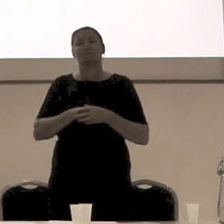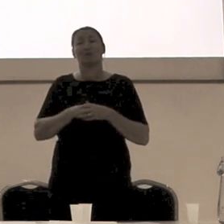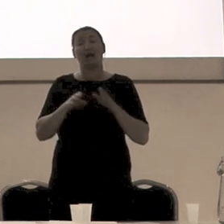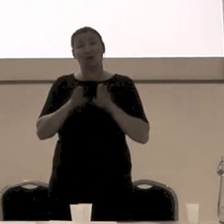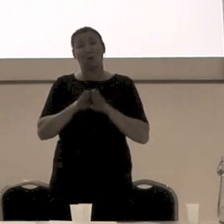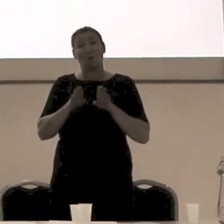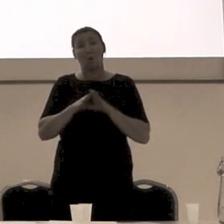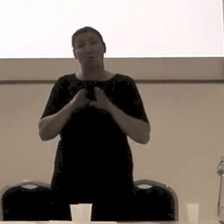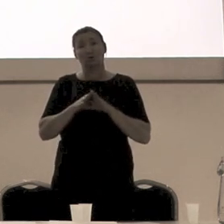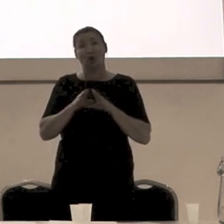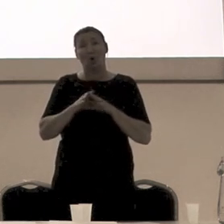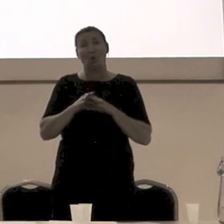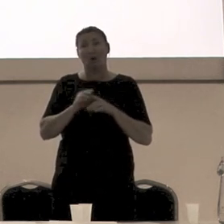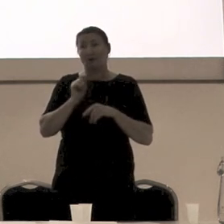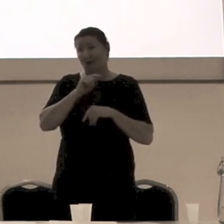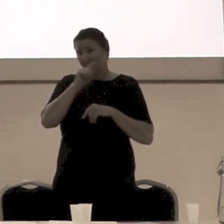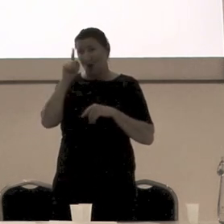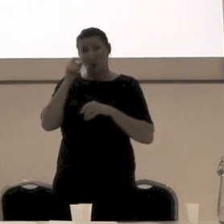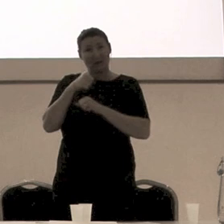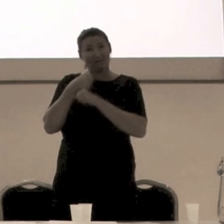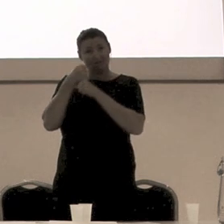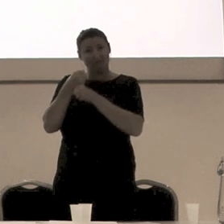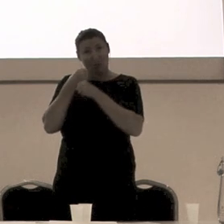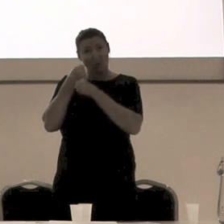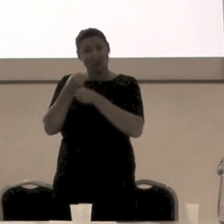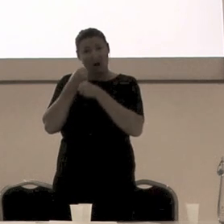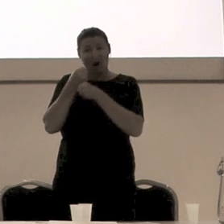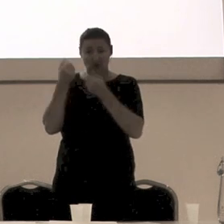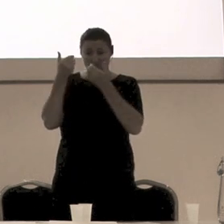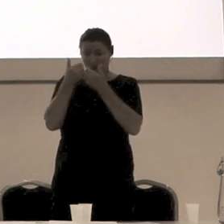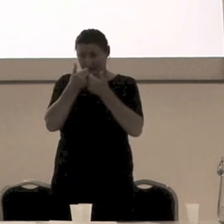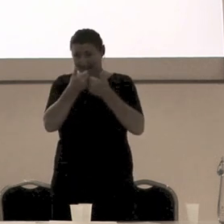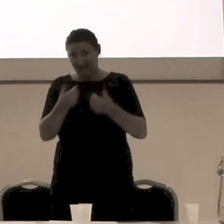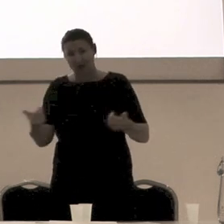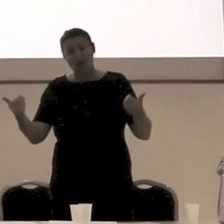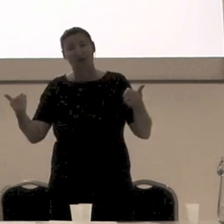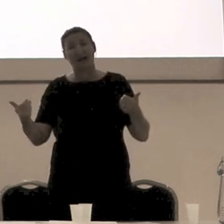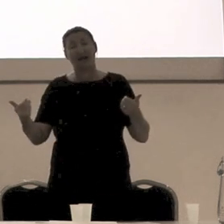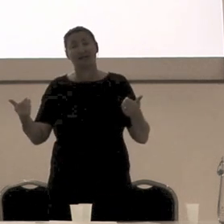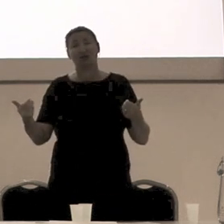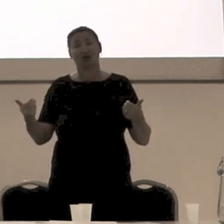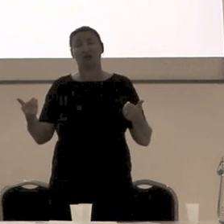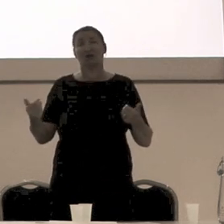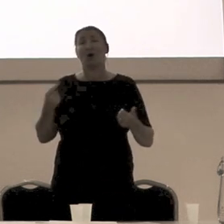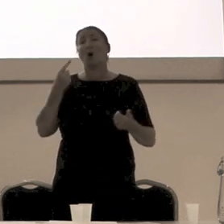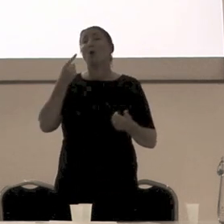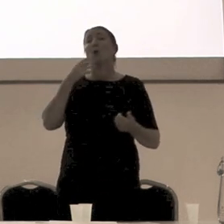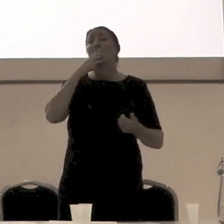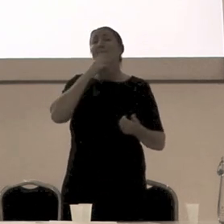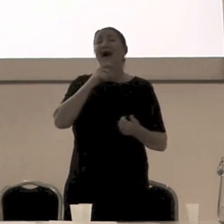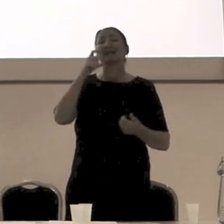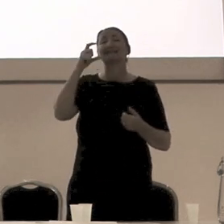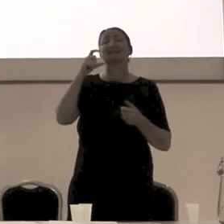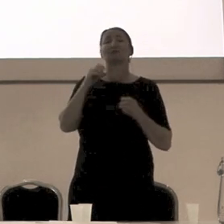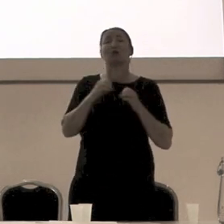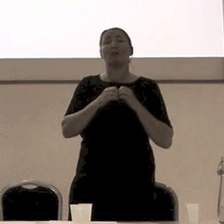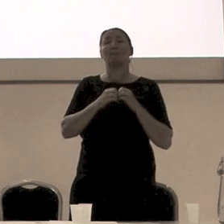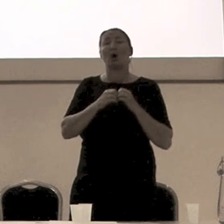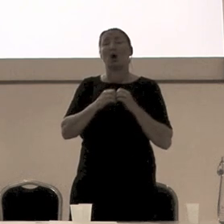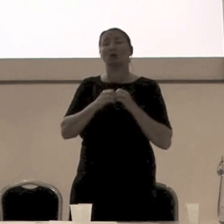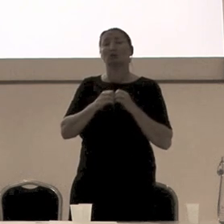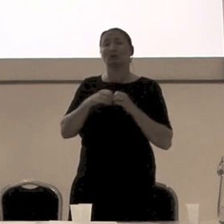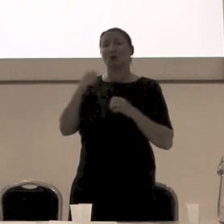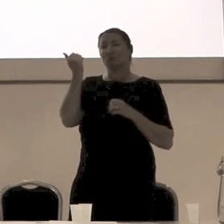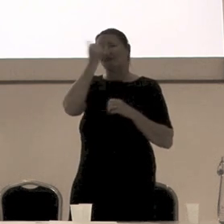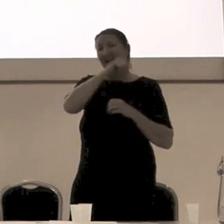who fought hard to segregate people, there was one man in particular, Sir Cyril Burt, who was first